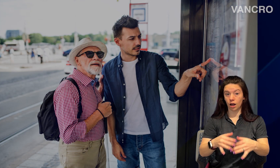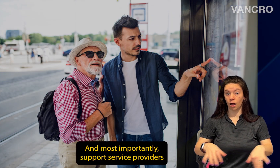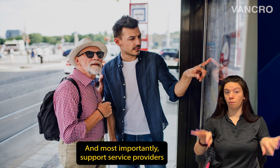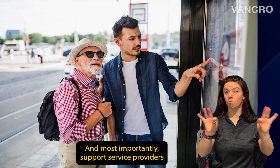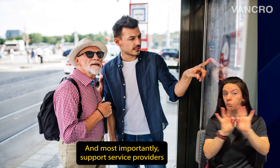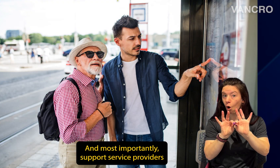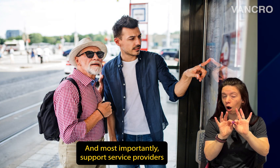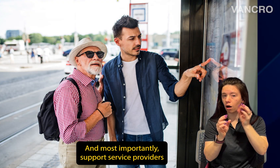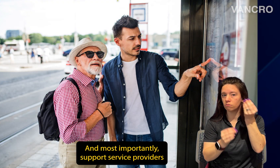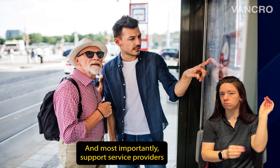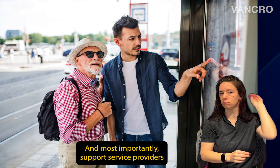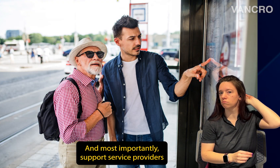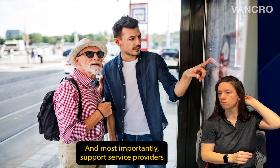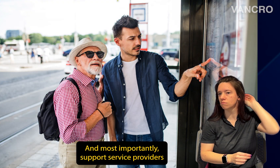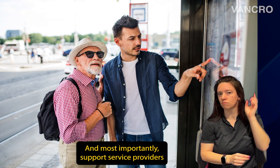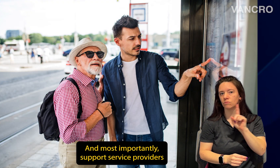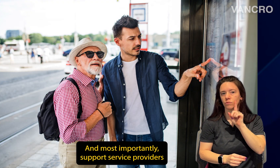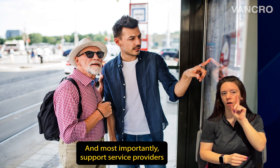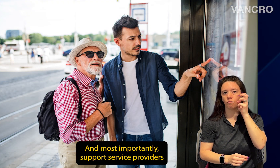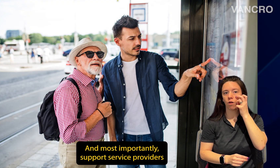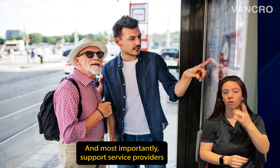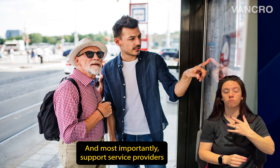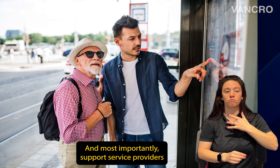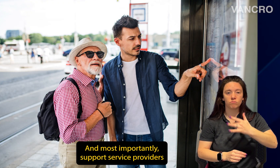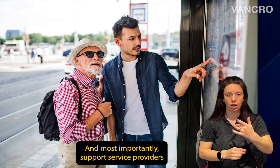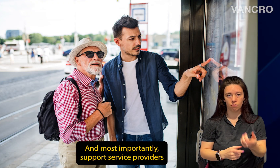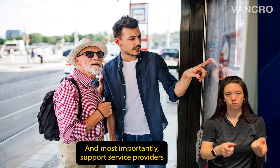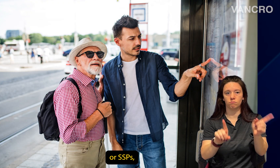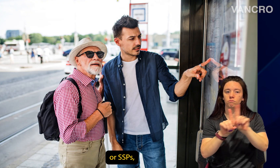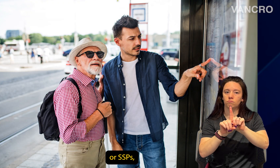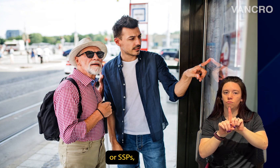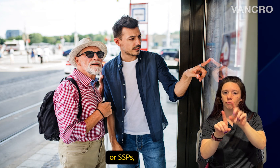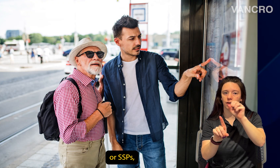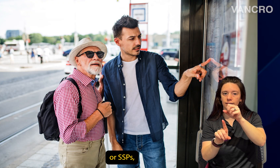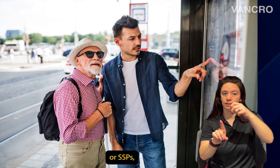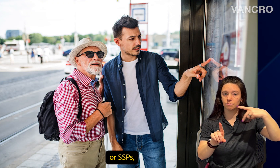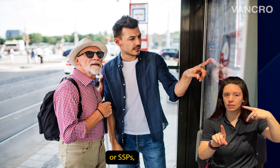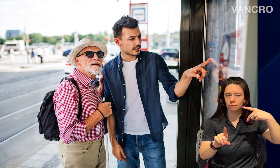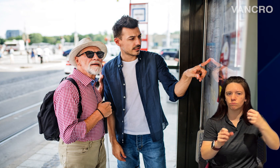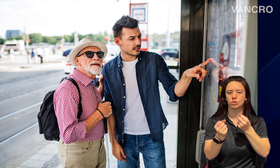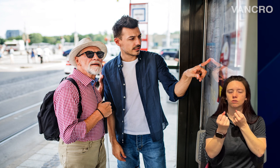And most importantly, support service providers, or SSPs,